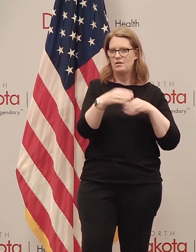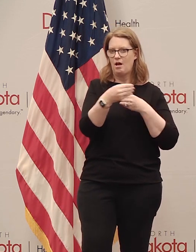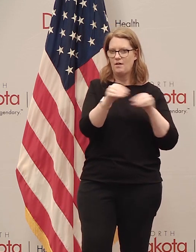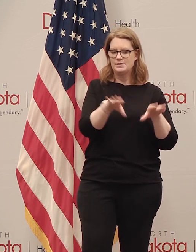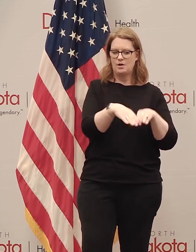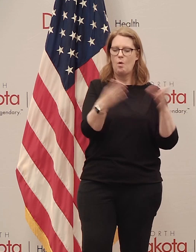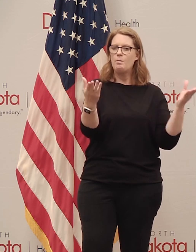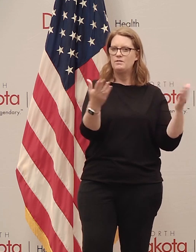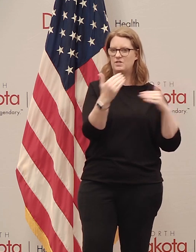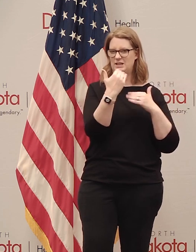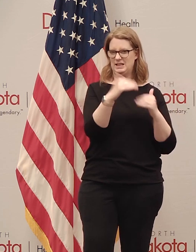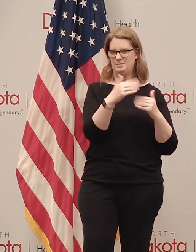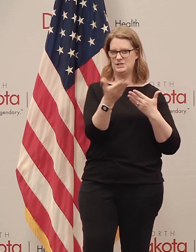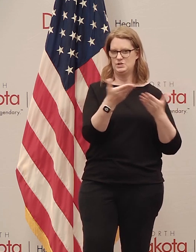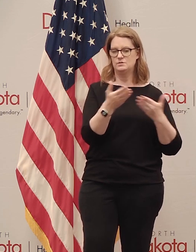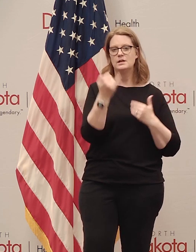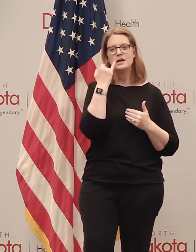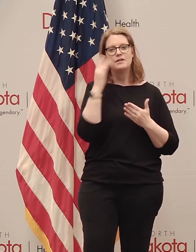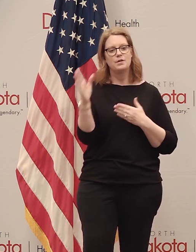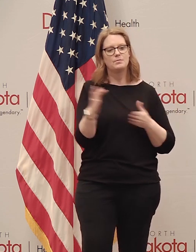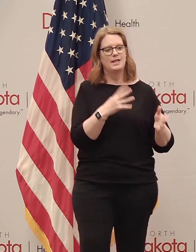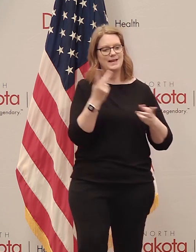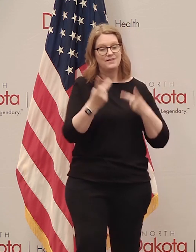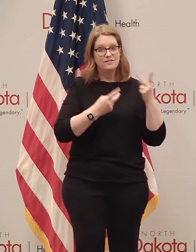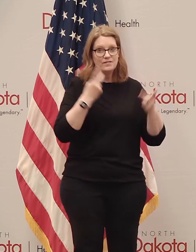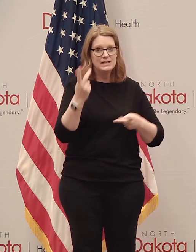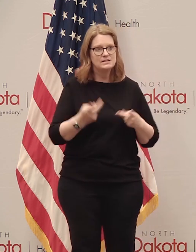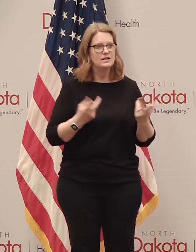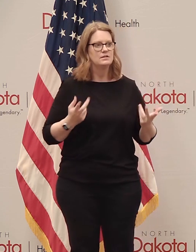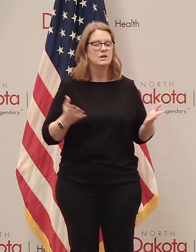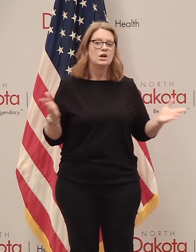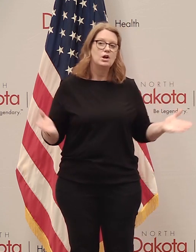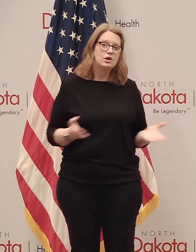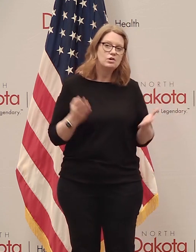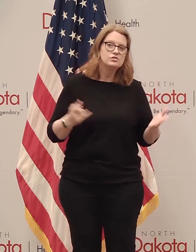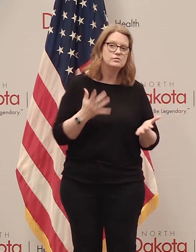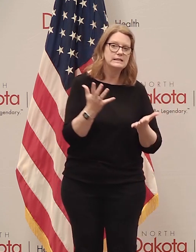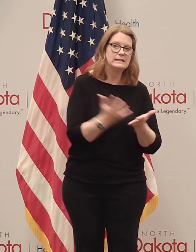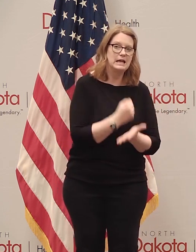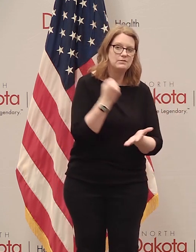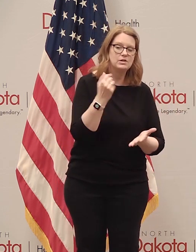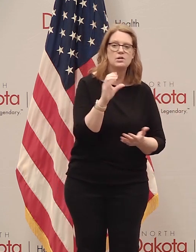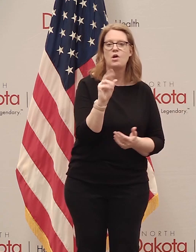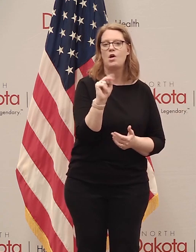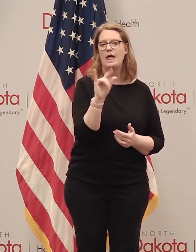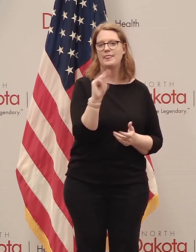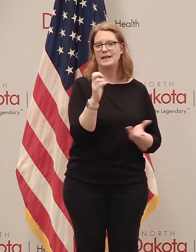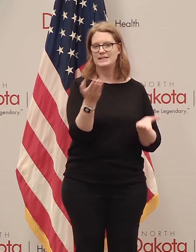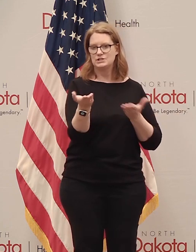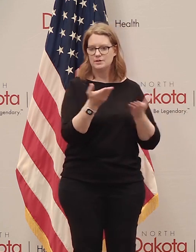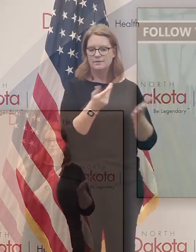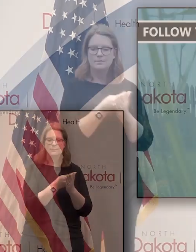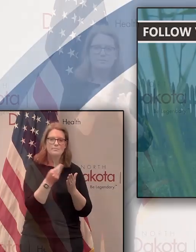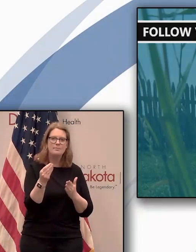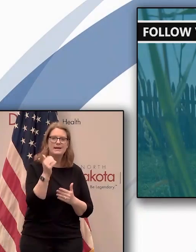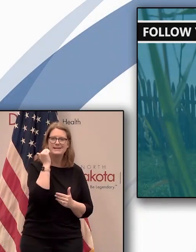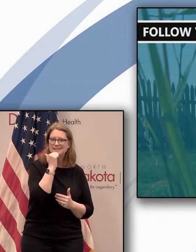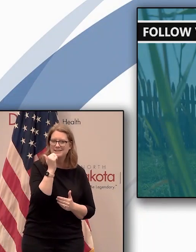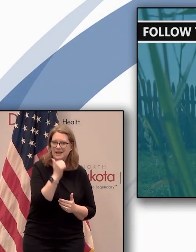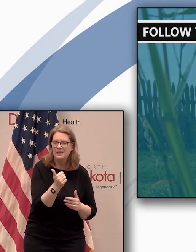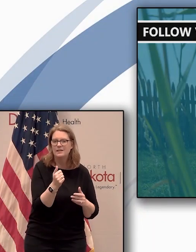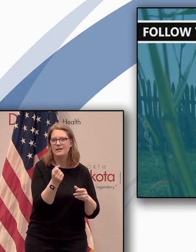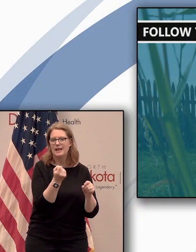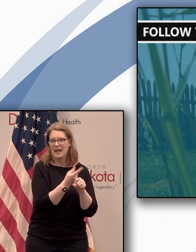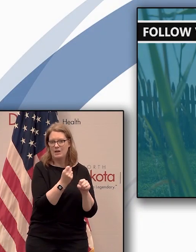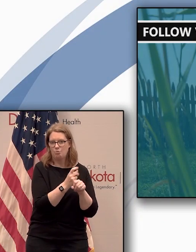limited services. If you plan to visit one of our state parks this weekend, we encourage you to take advantage of online services, purchase your daily and annual